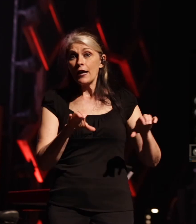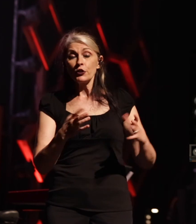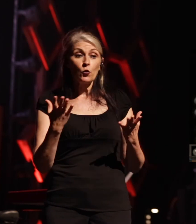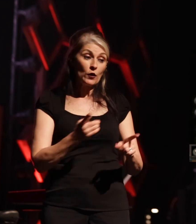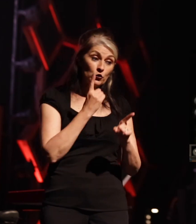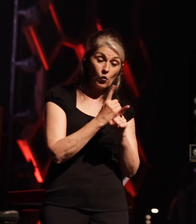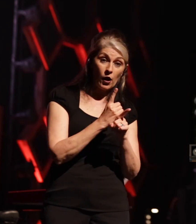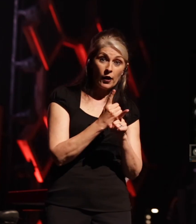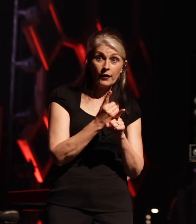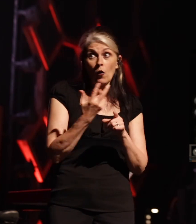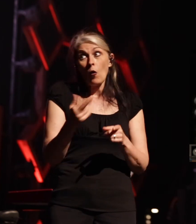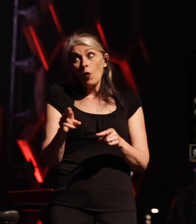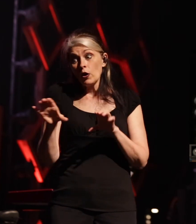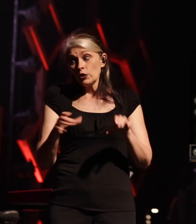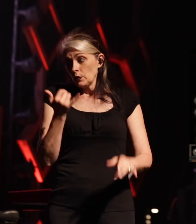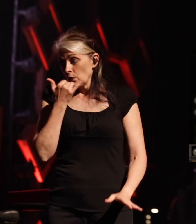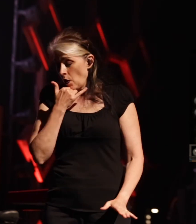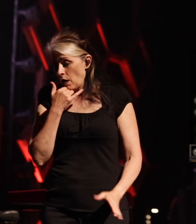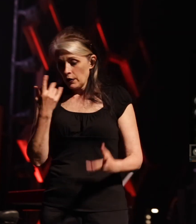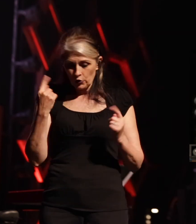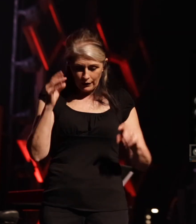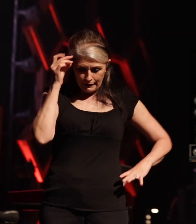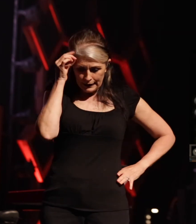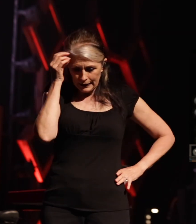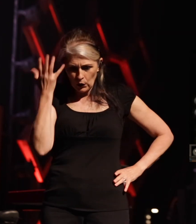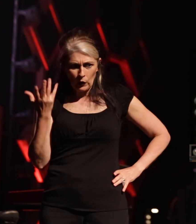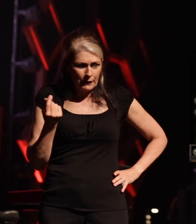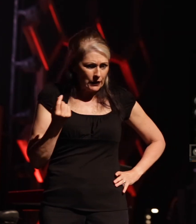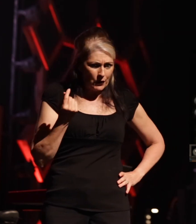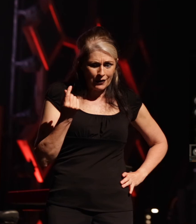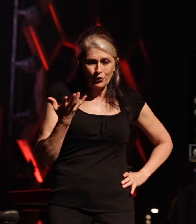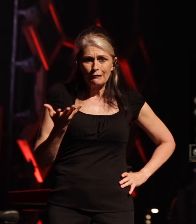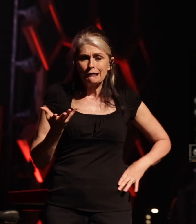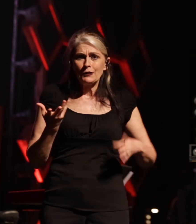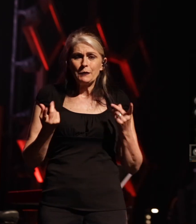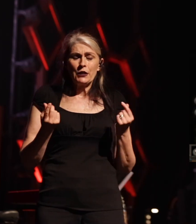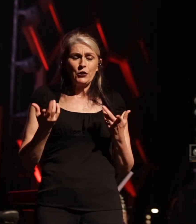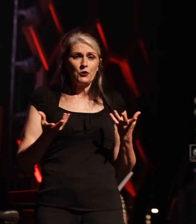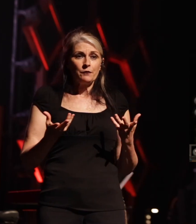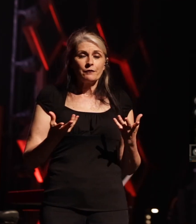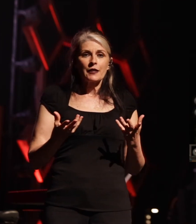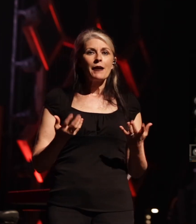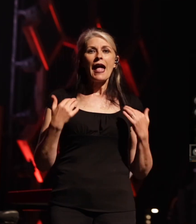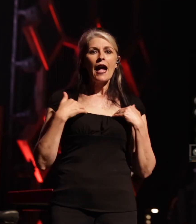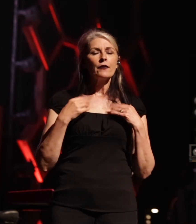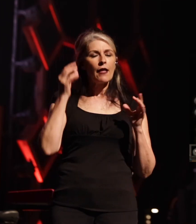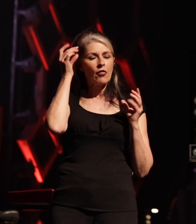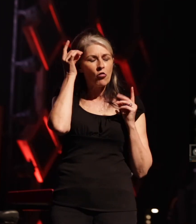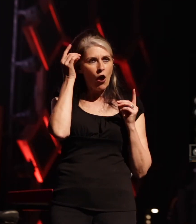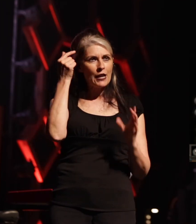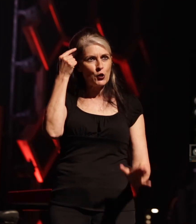you're trying to think, what am I going to do? What am I going to do? But even just having that thought in your mind that God dwells in